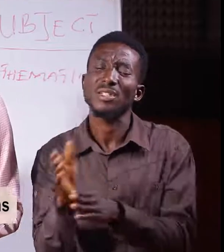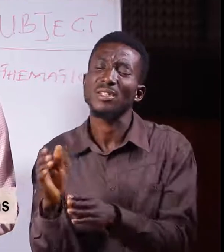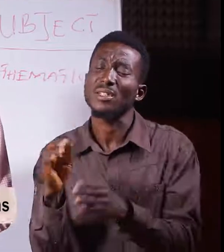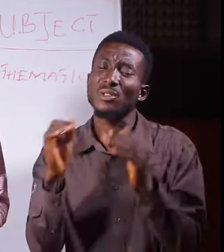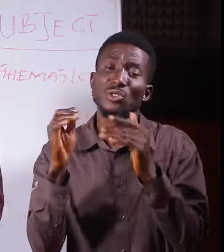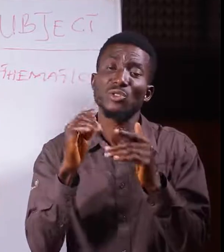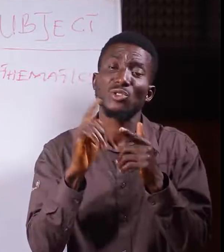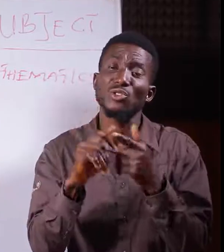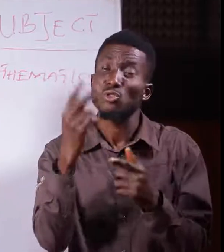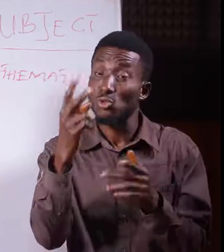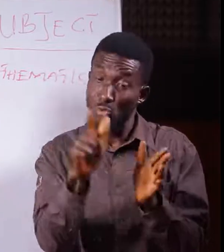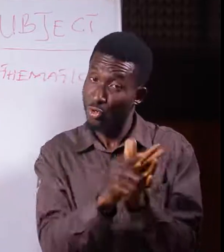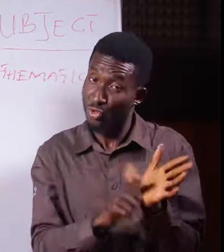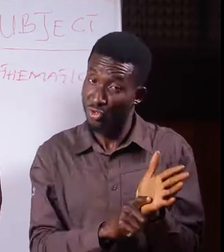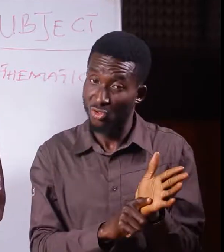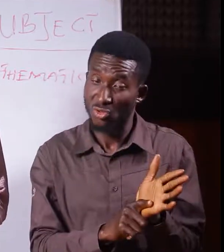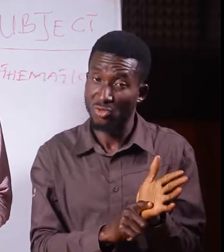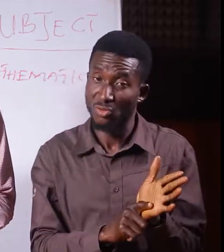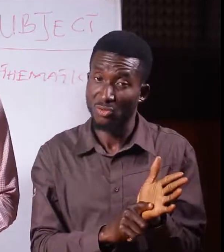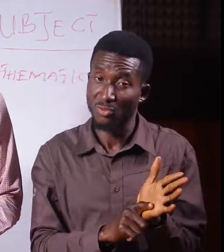two fundamental laws